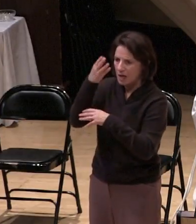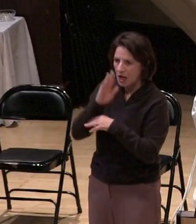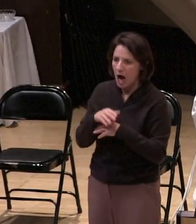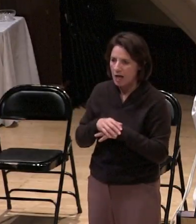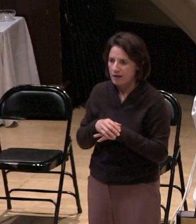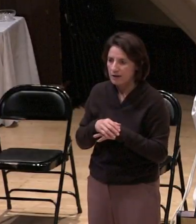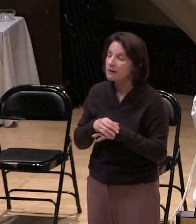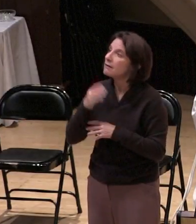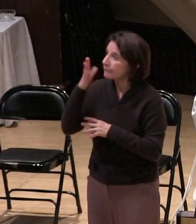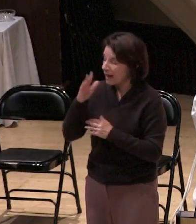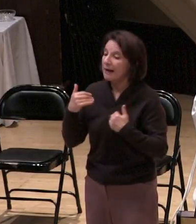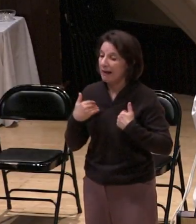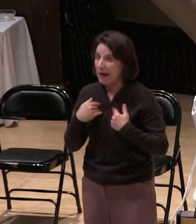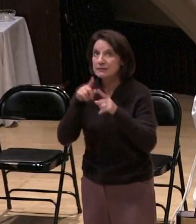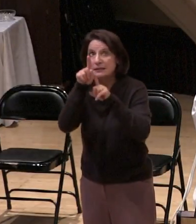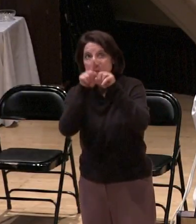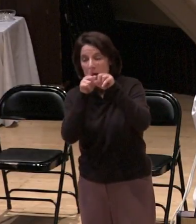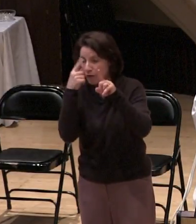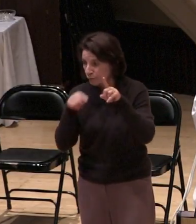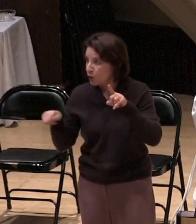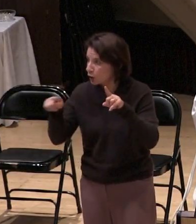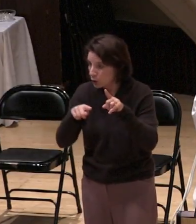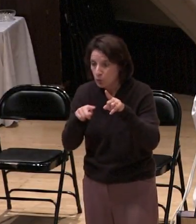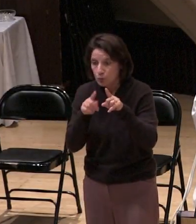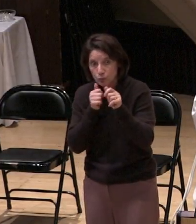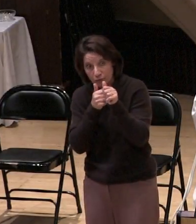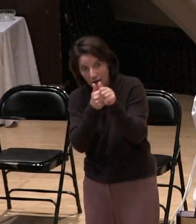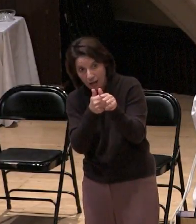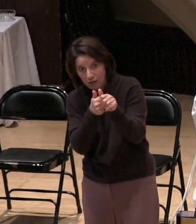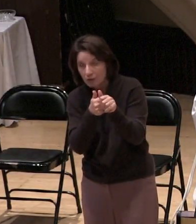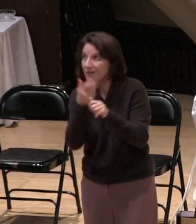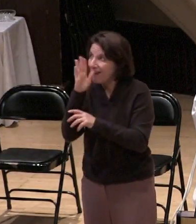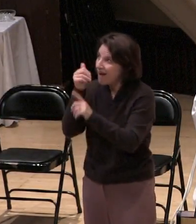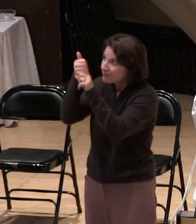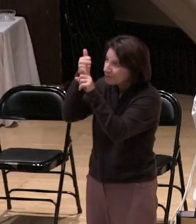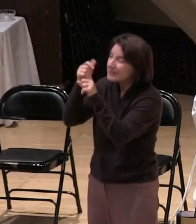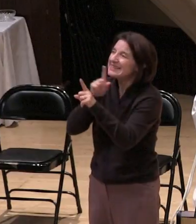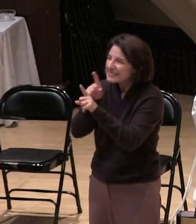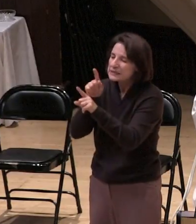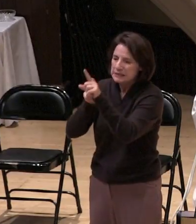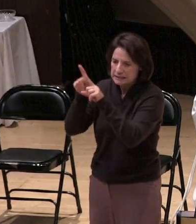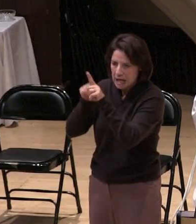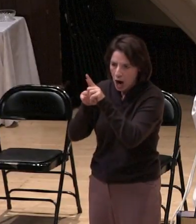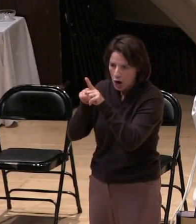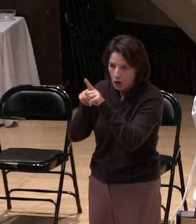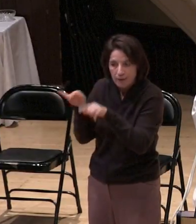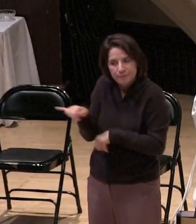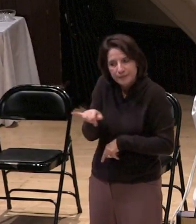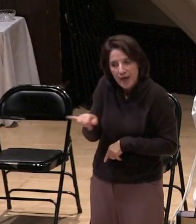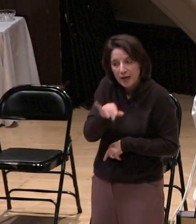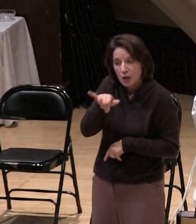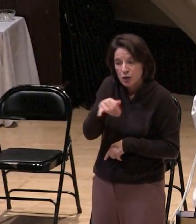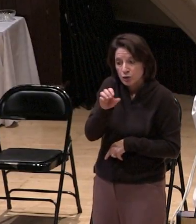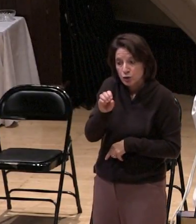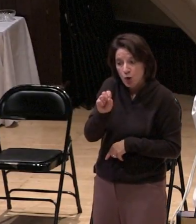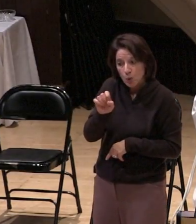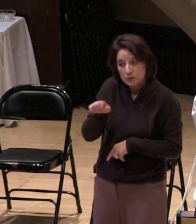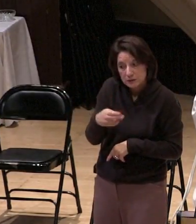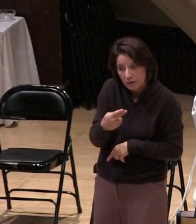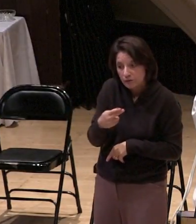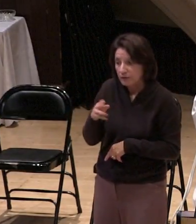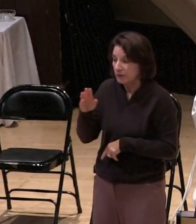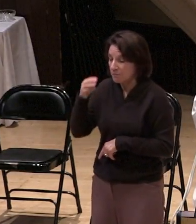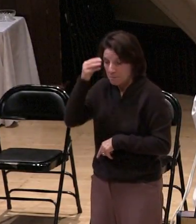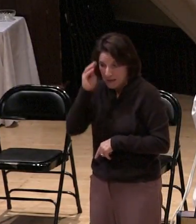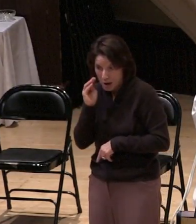star for you to follow. God is the star. And like Joseph and Mary and the Magi, we are